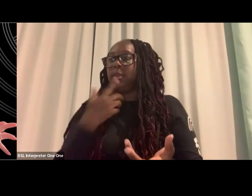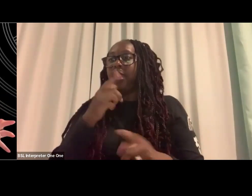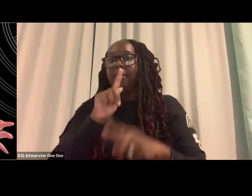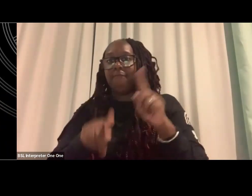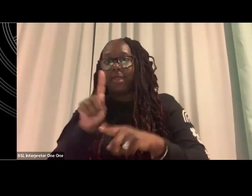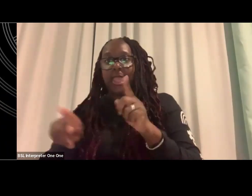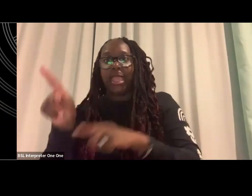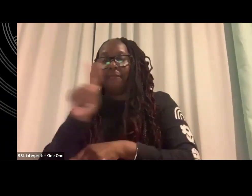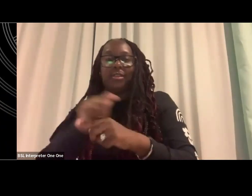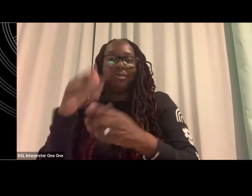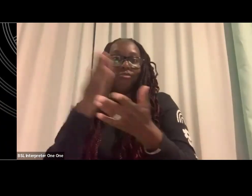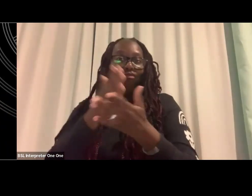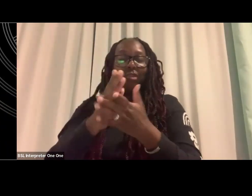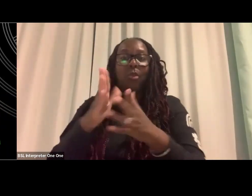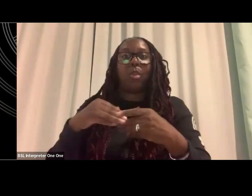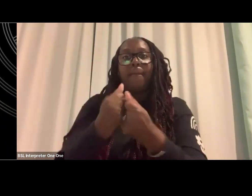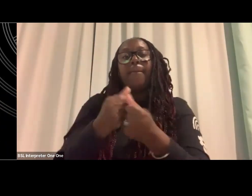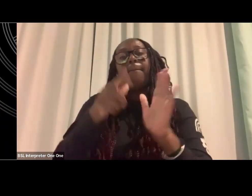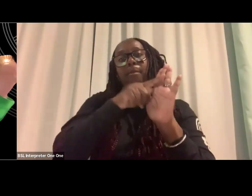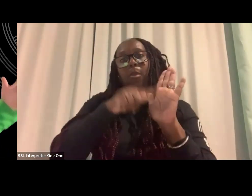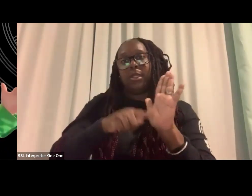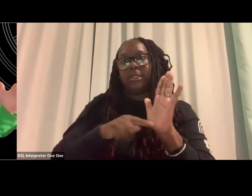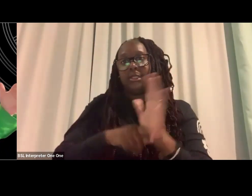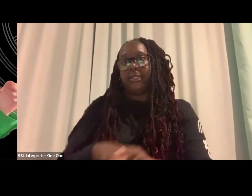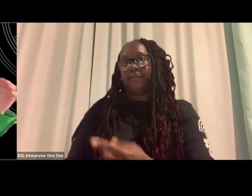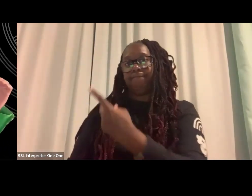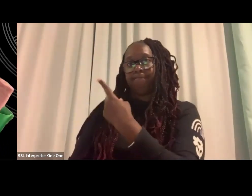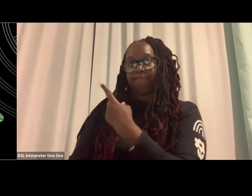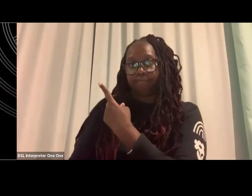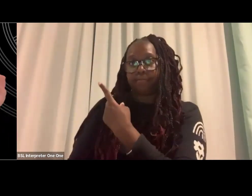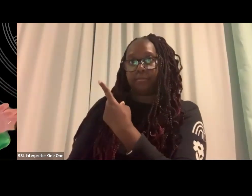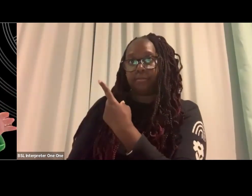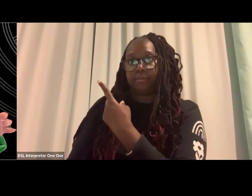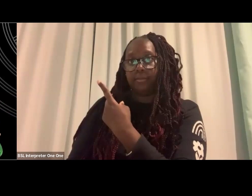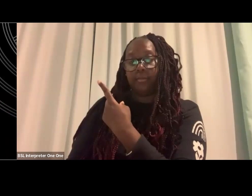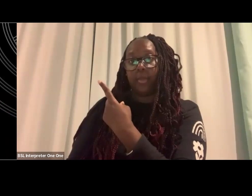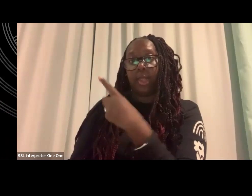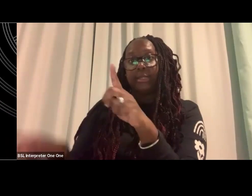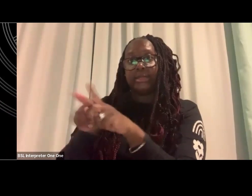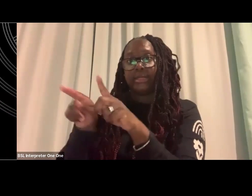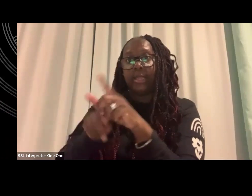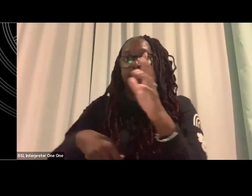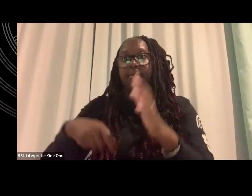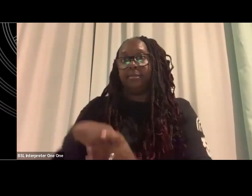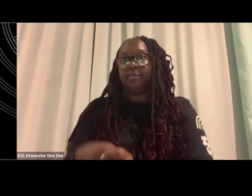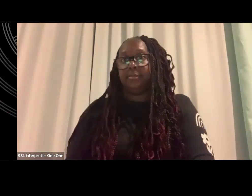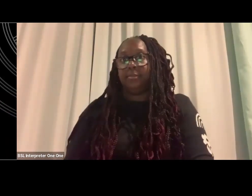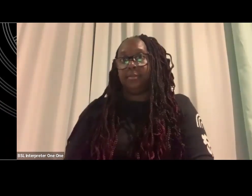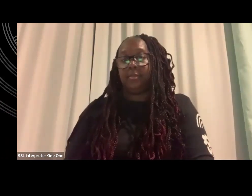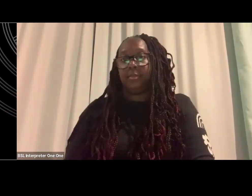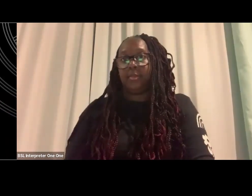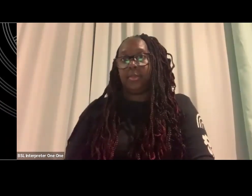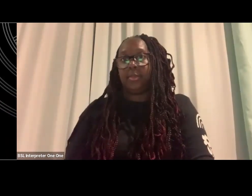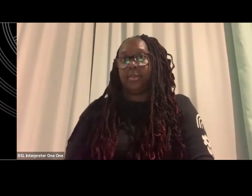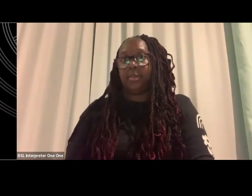subjective list approach to wellbeing policy. And then at the most upstream point is what we would